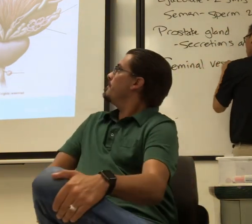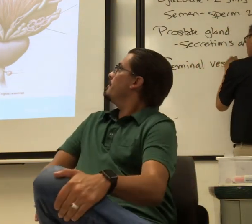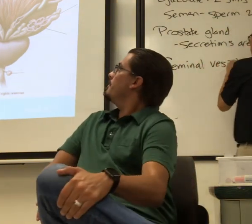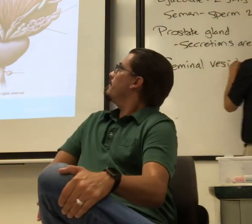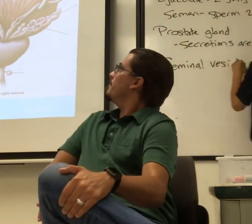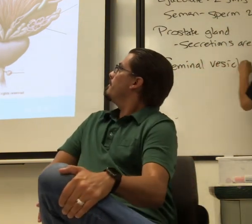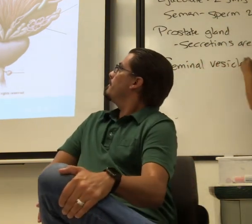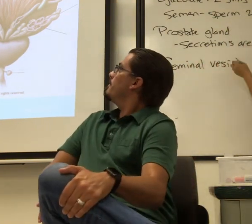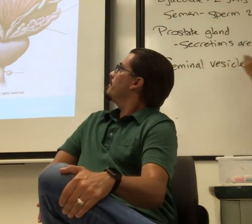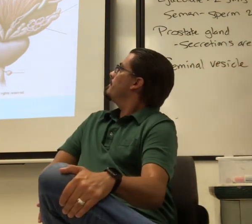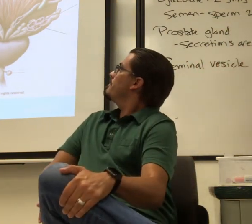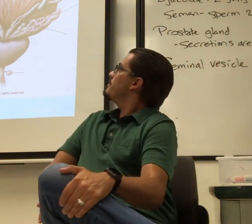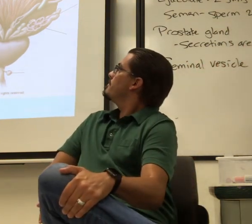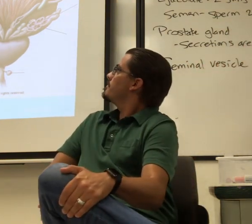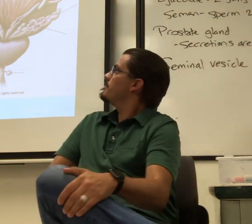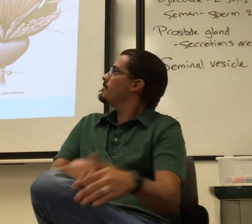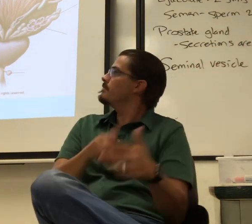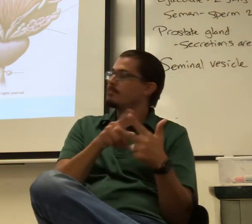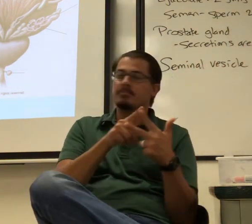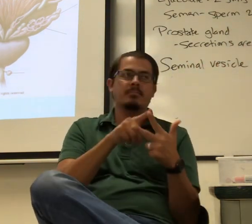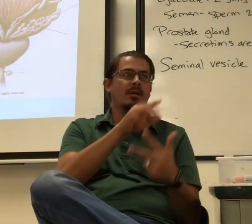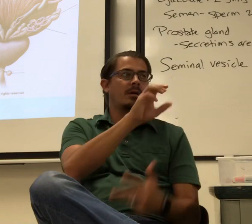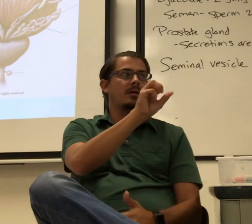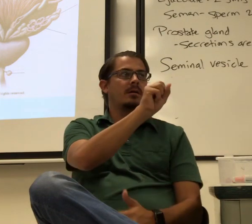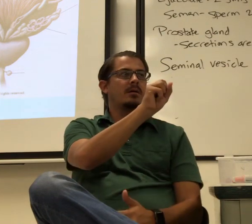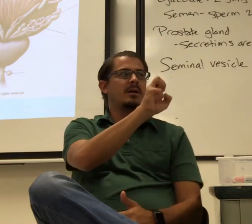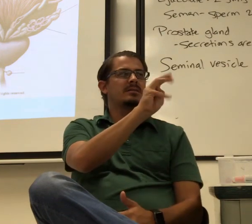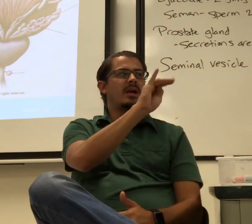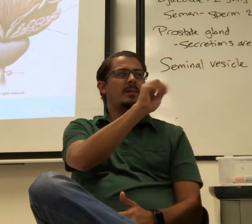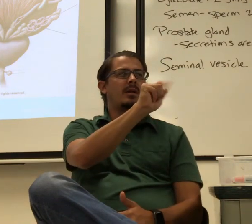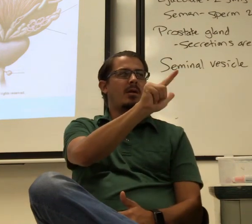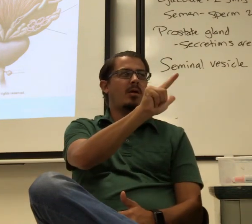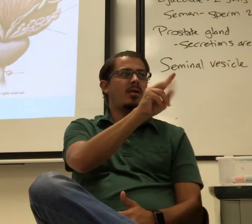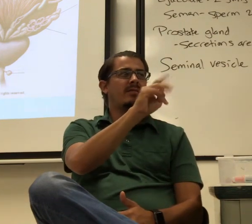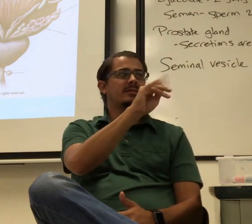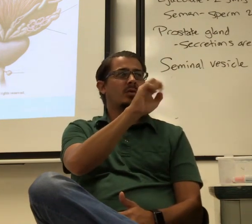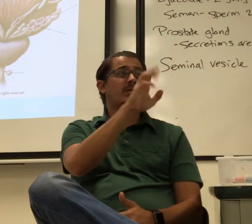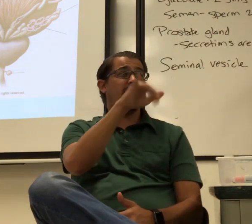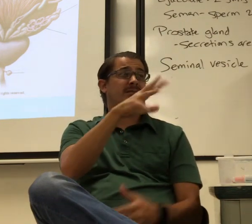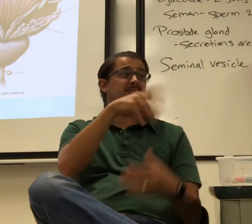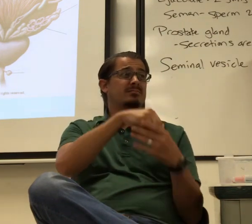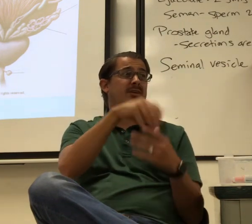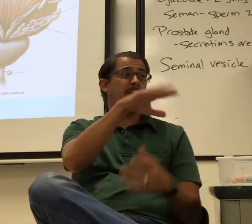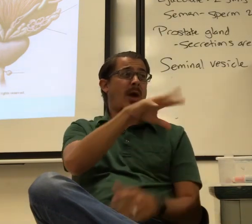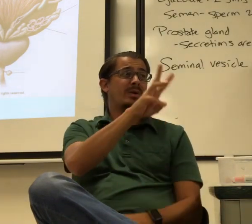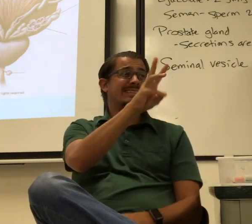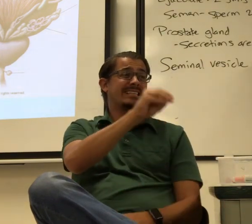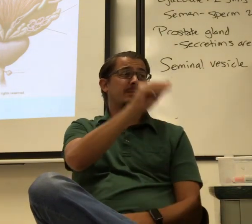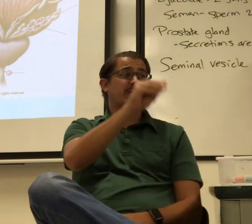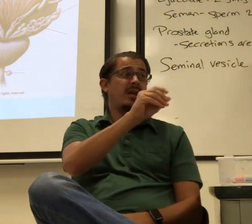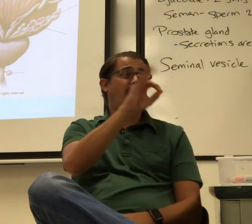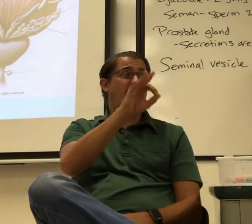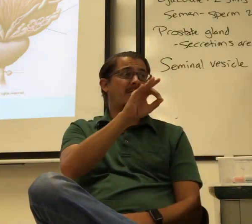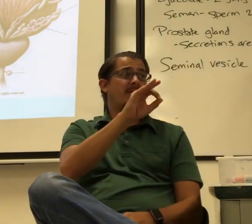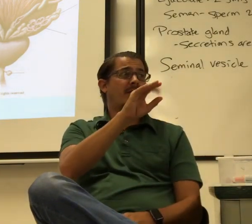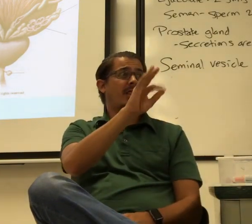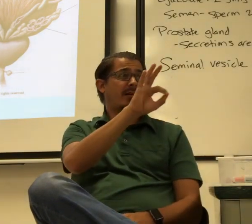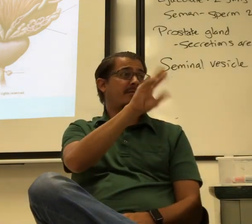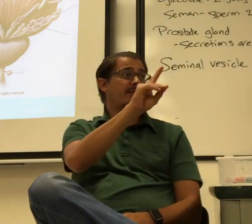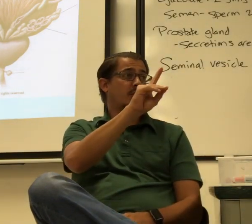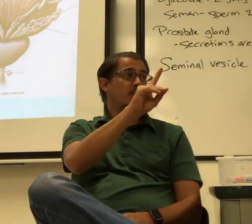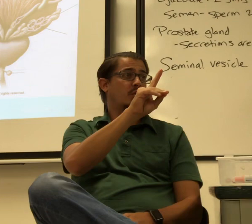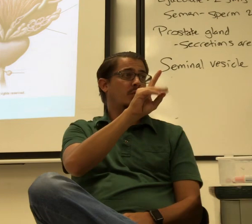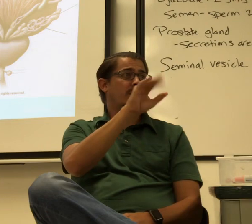Now this gland, called seminal vesicle, it's about 60% of the secretions of the ejaculate. So that's basically the